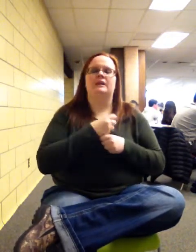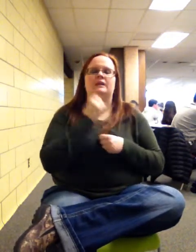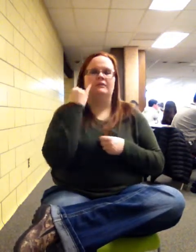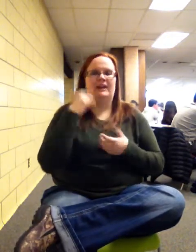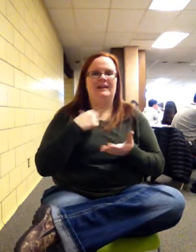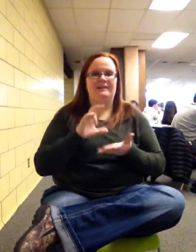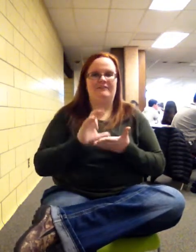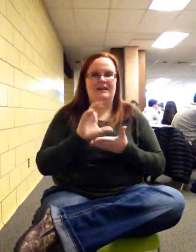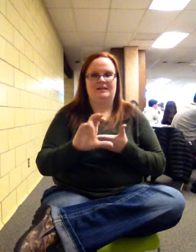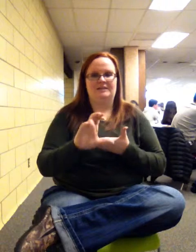1 year,